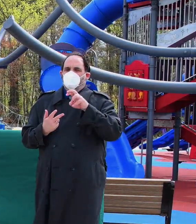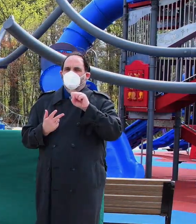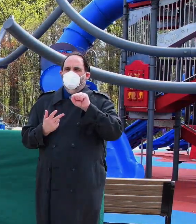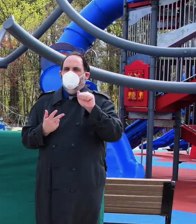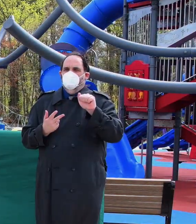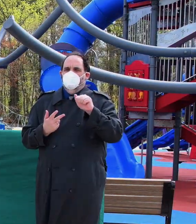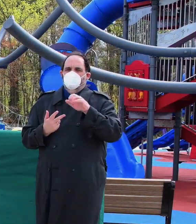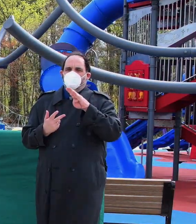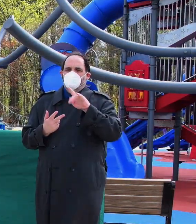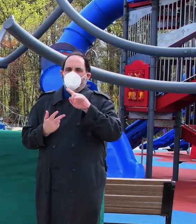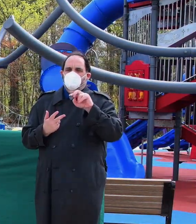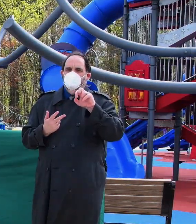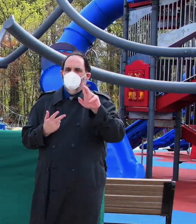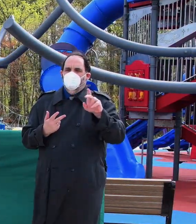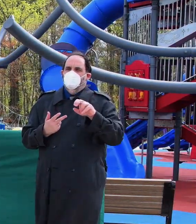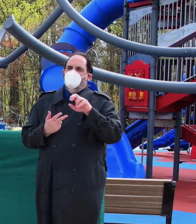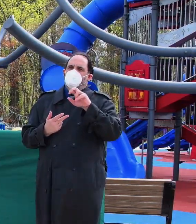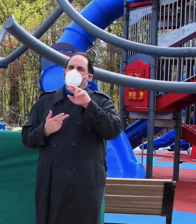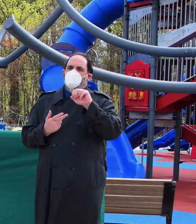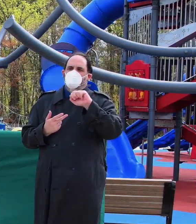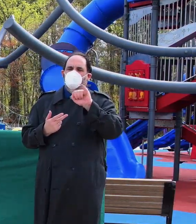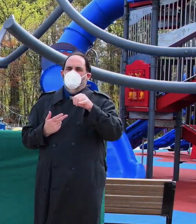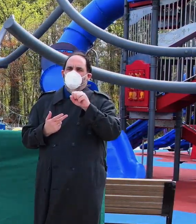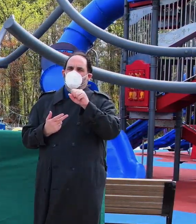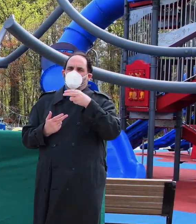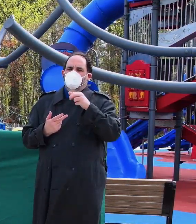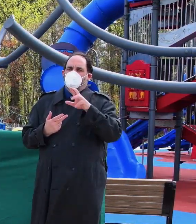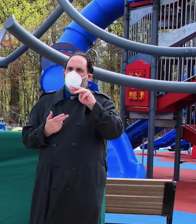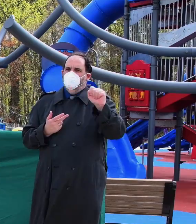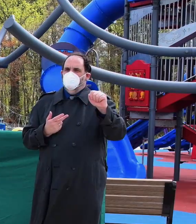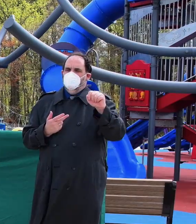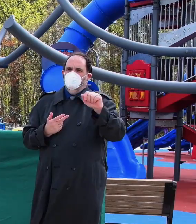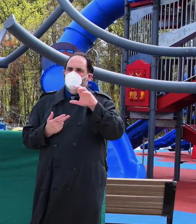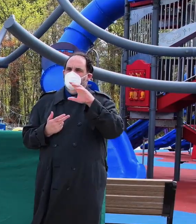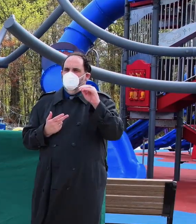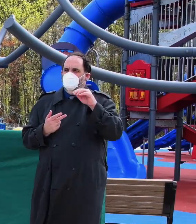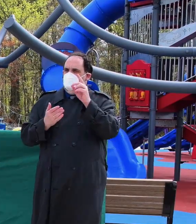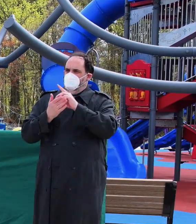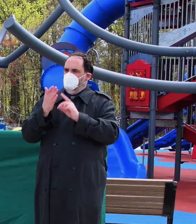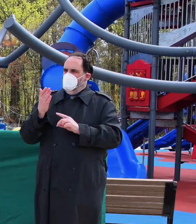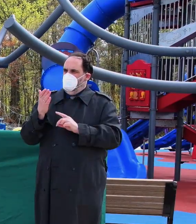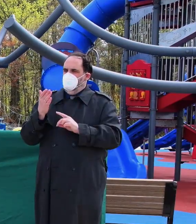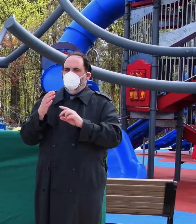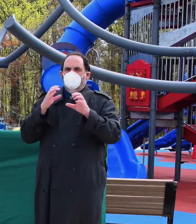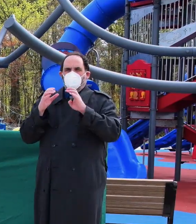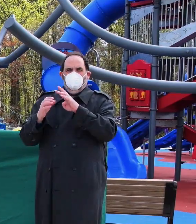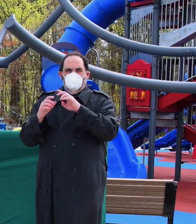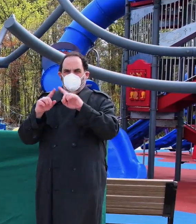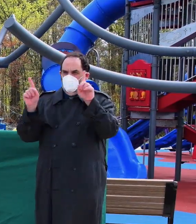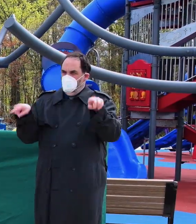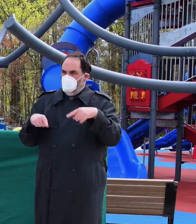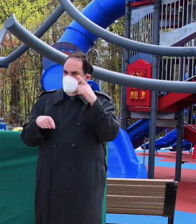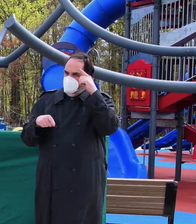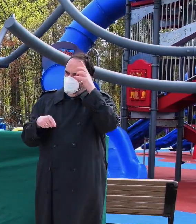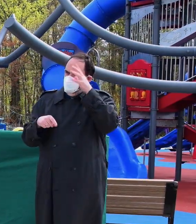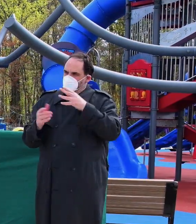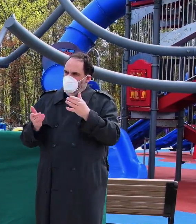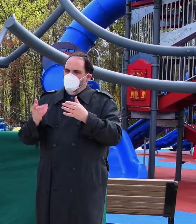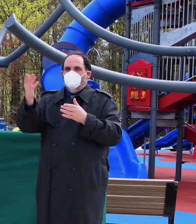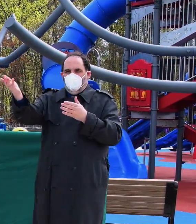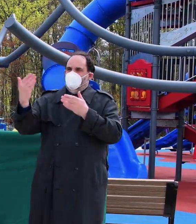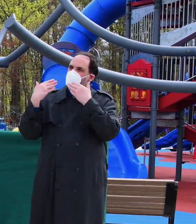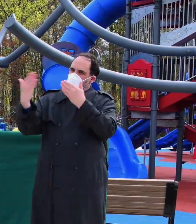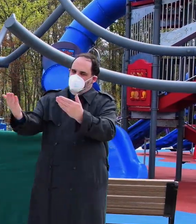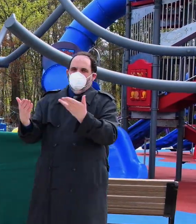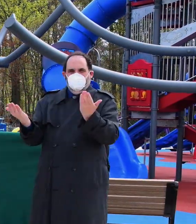Sharma from Sharma Associates, who designed and constructed the communication board. I believe he's here today. Thank